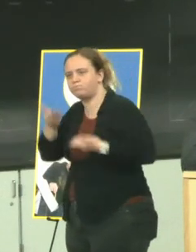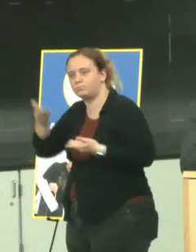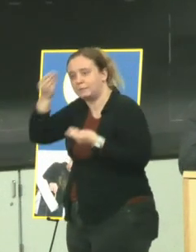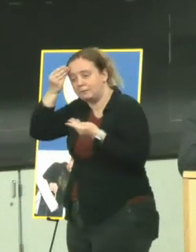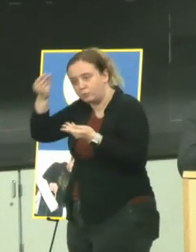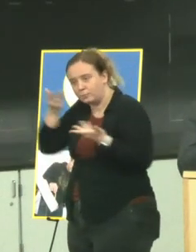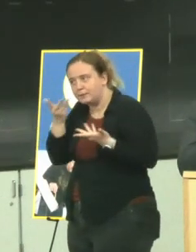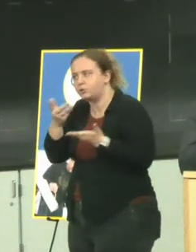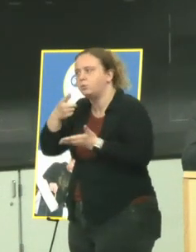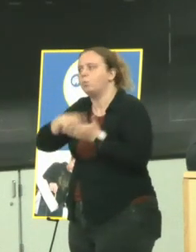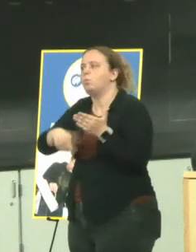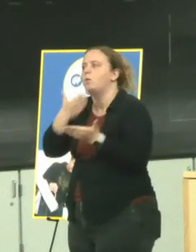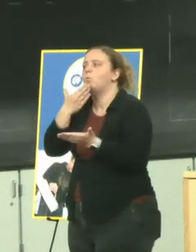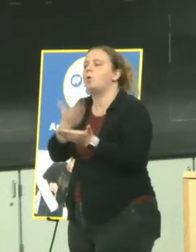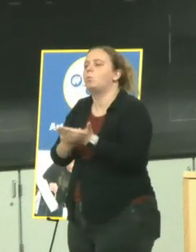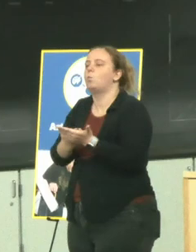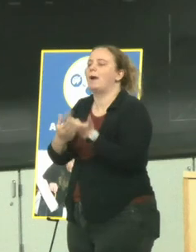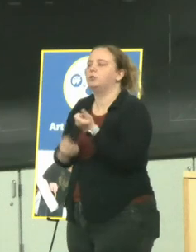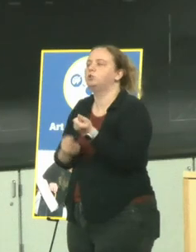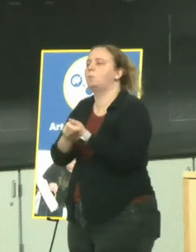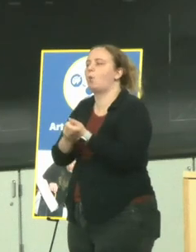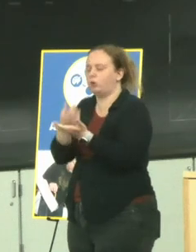And so as we get to this year, we have